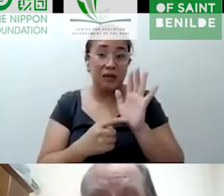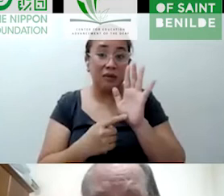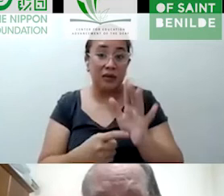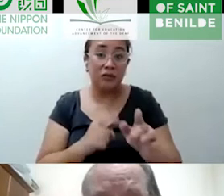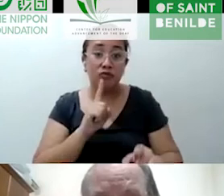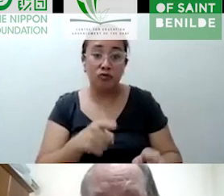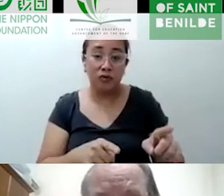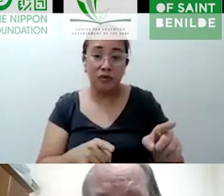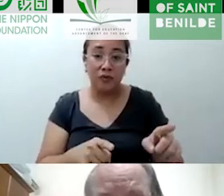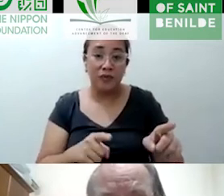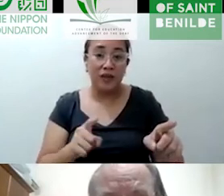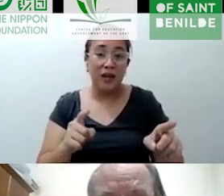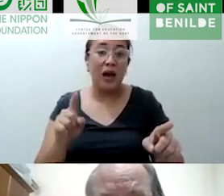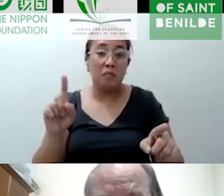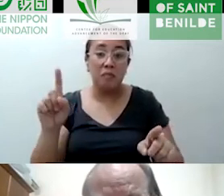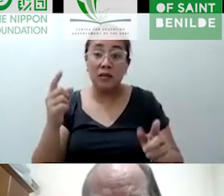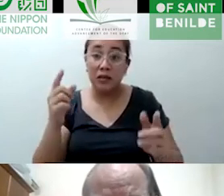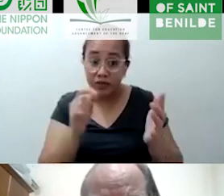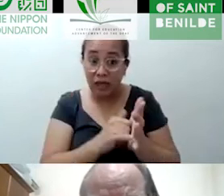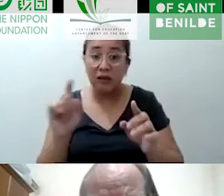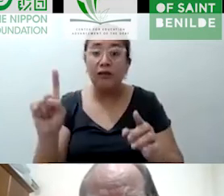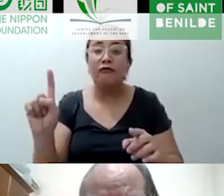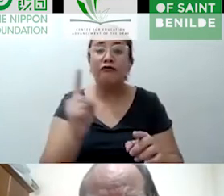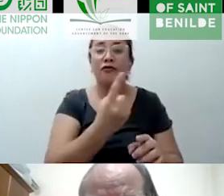reality, then first should go before 1,